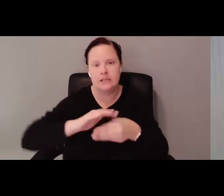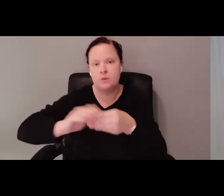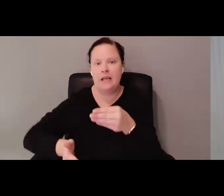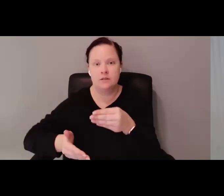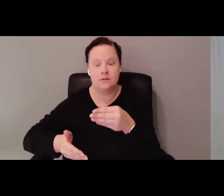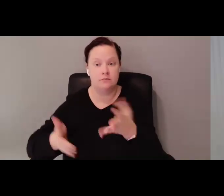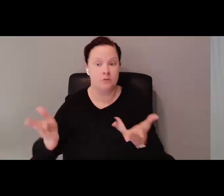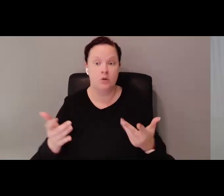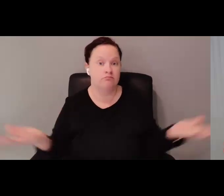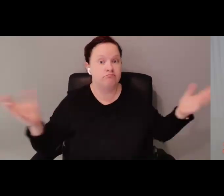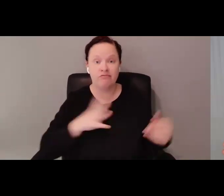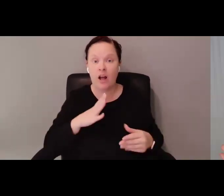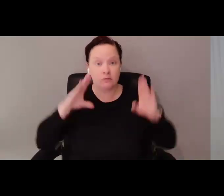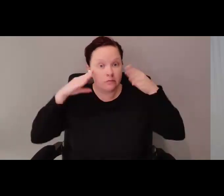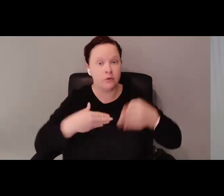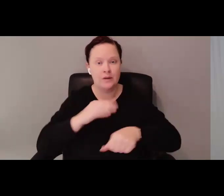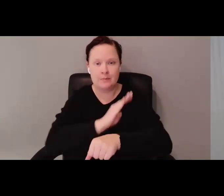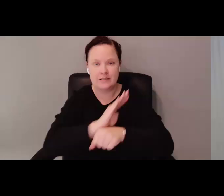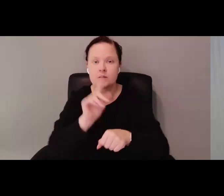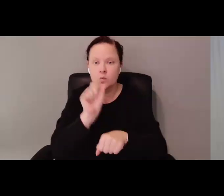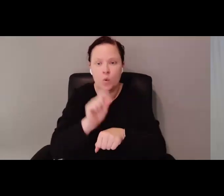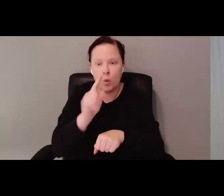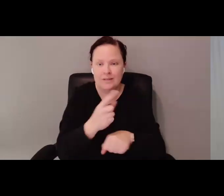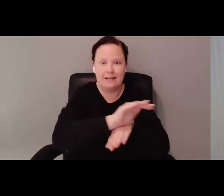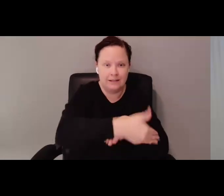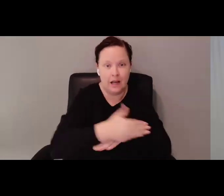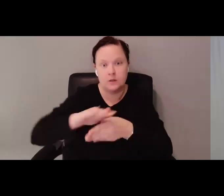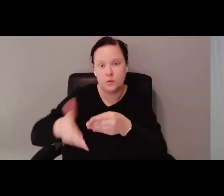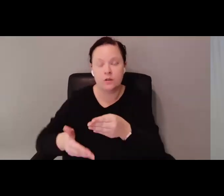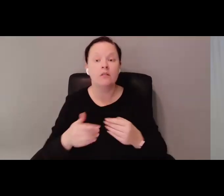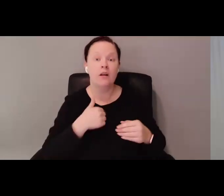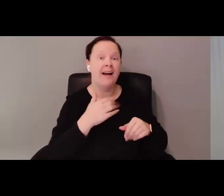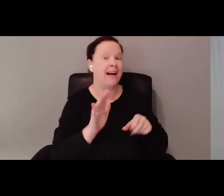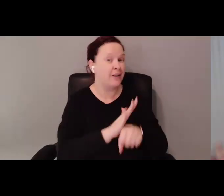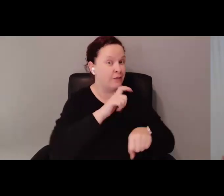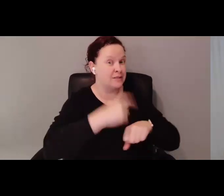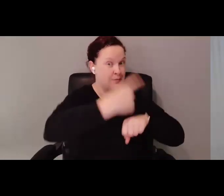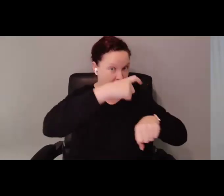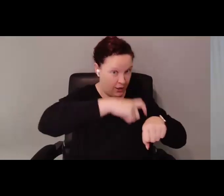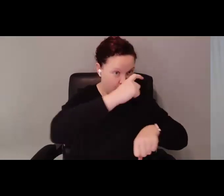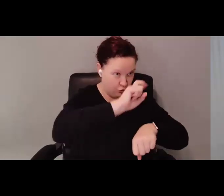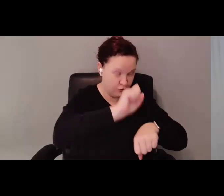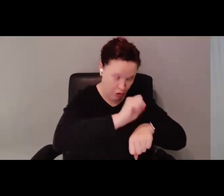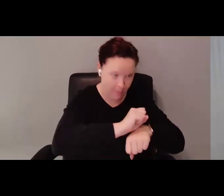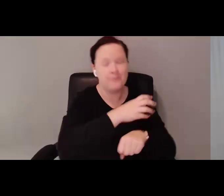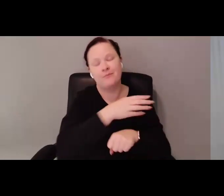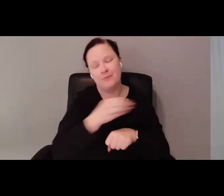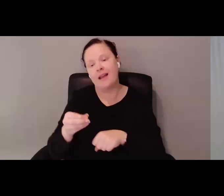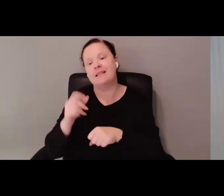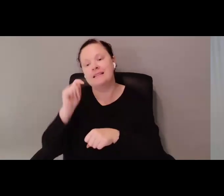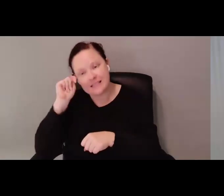immediately, that was my business model, nights and weekends. I had a full-time day job and a teenager and a couple other side